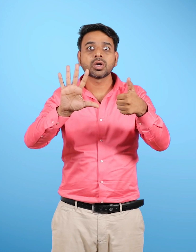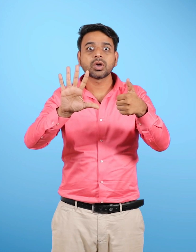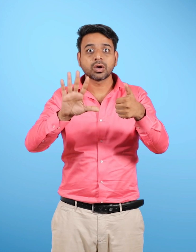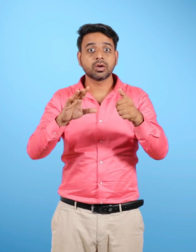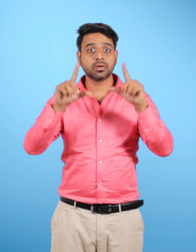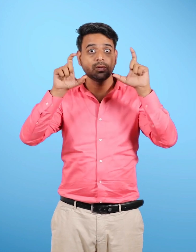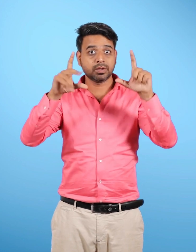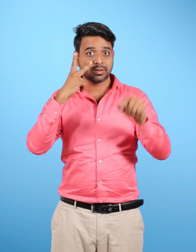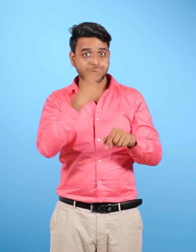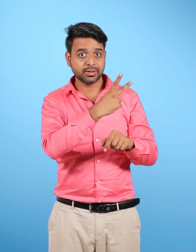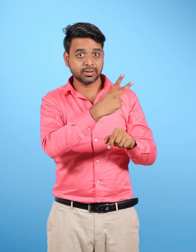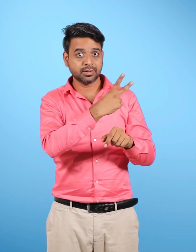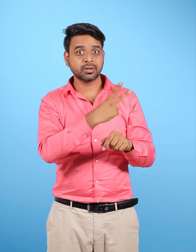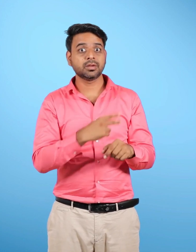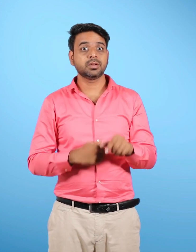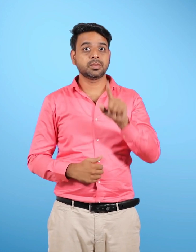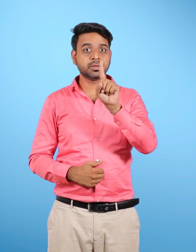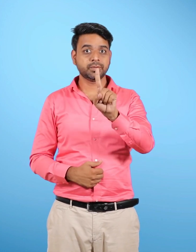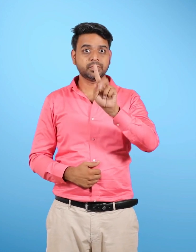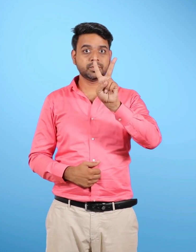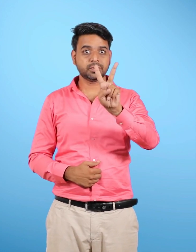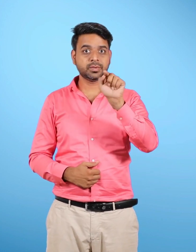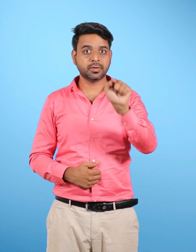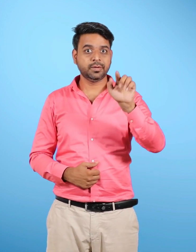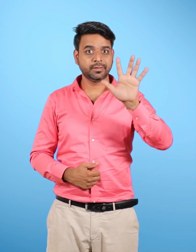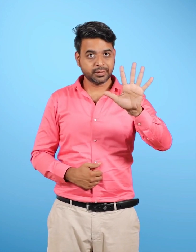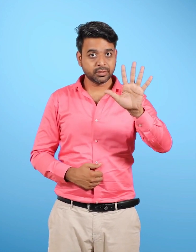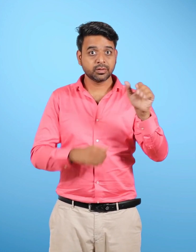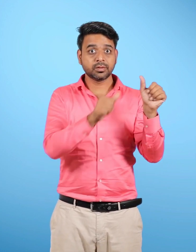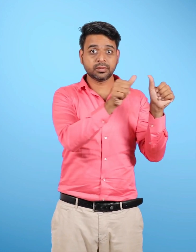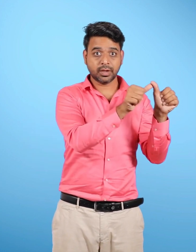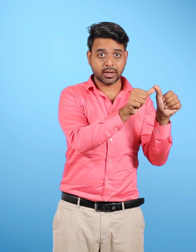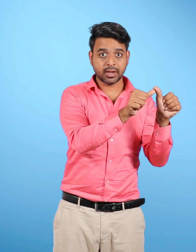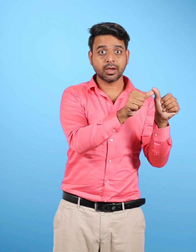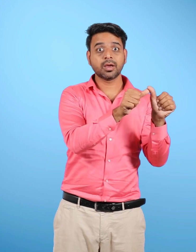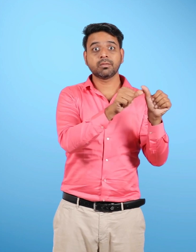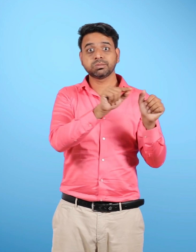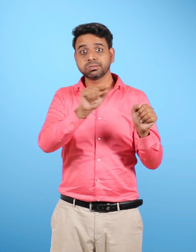As has been shown in figure 12.5a to F.